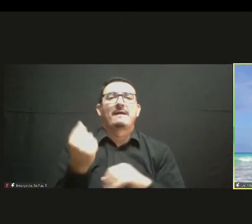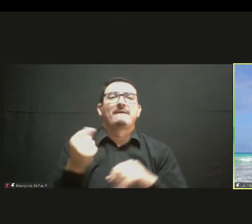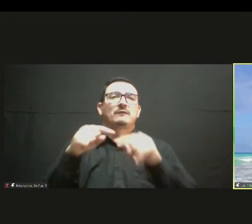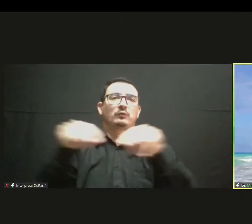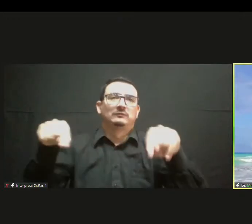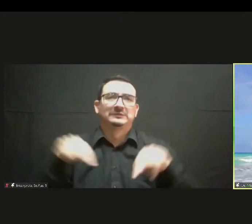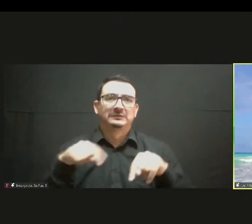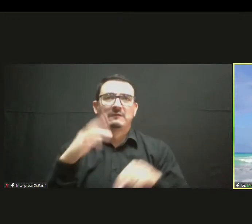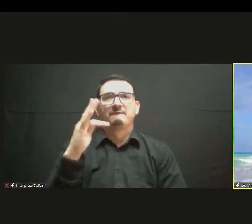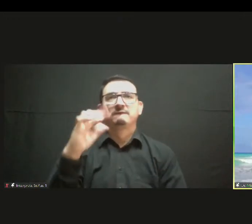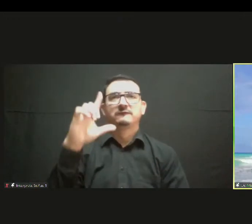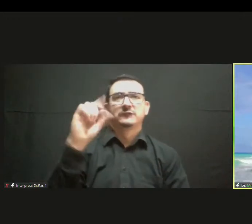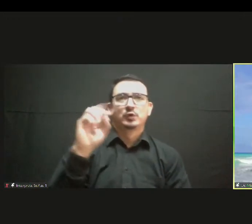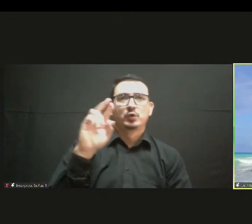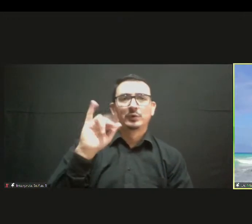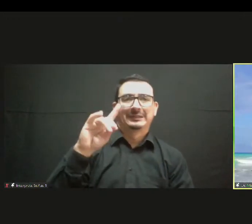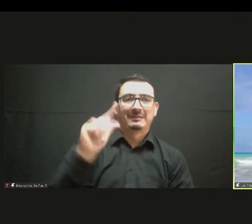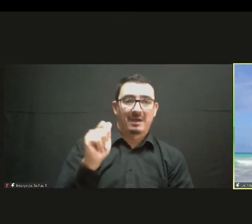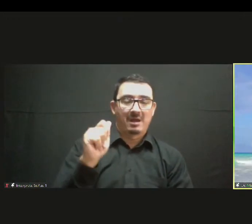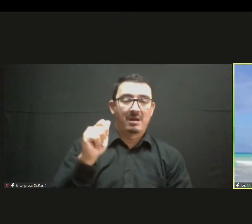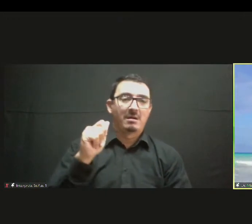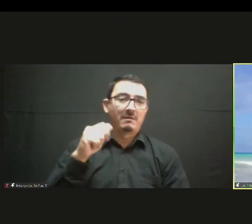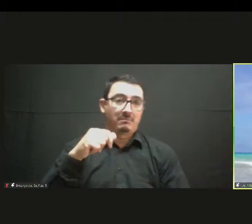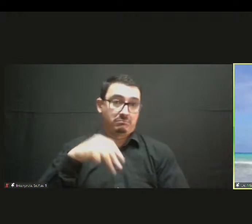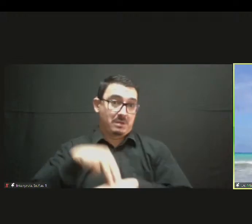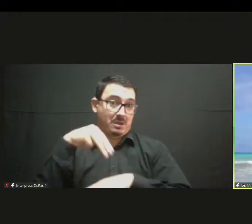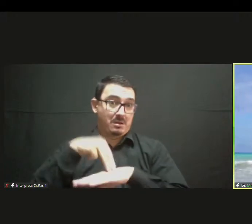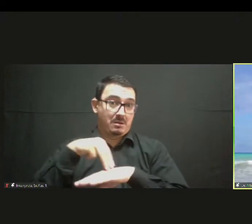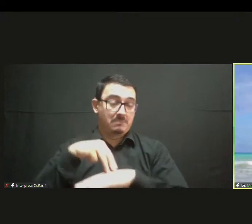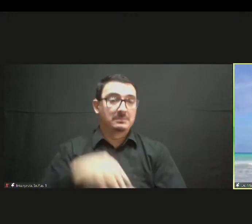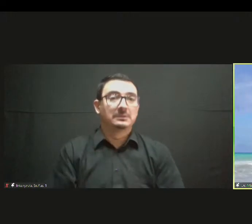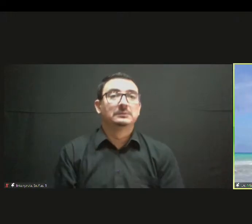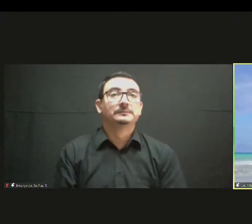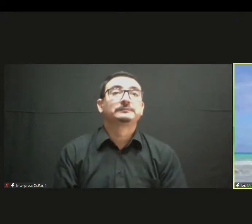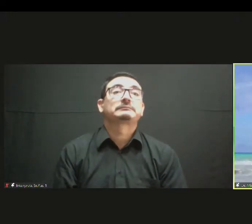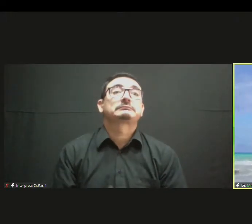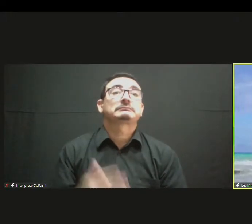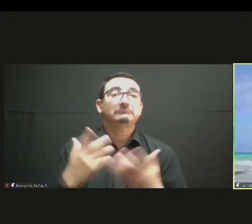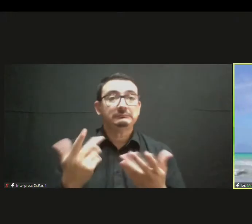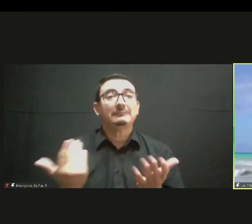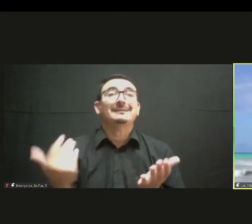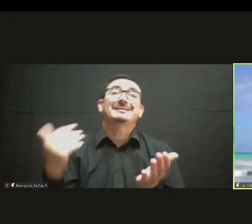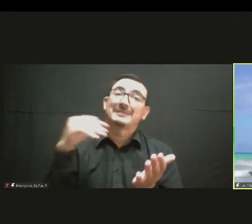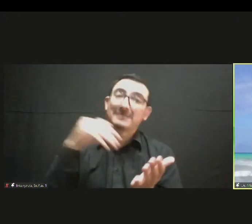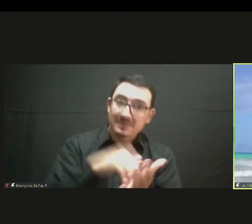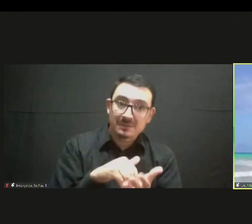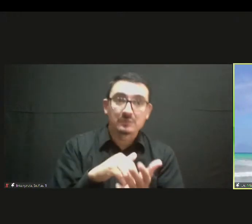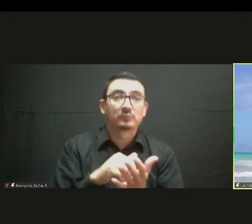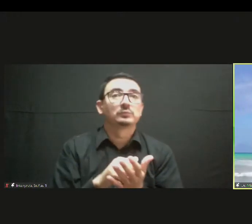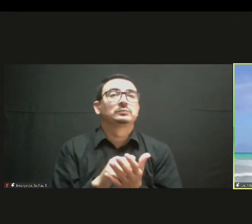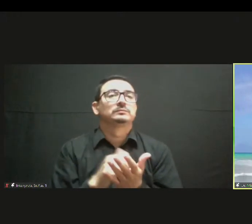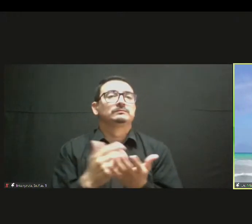how important the cruise tourism industry is. So Caribbean